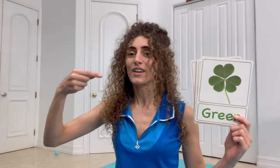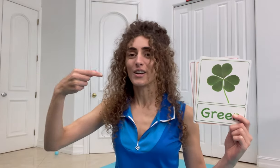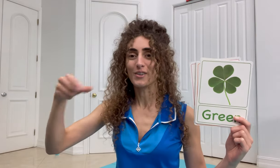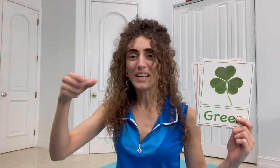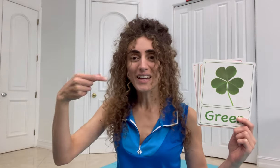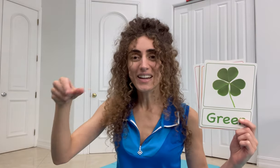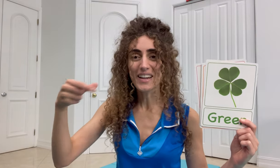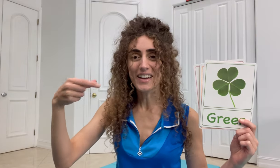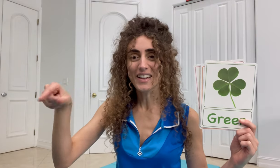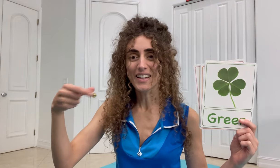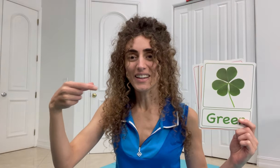Green.